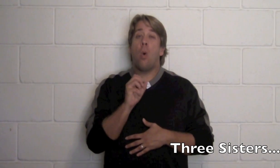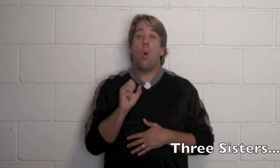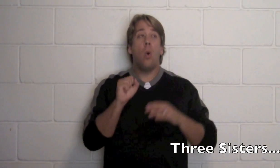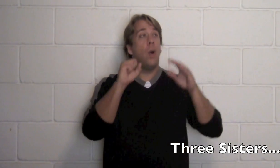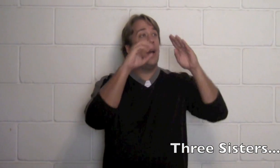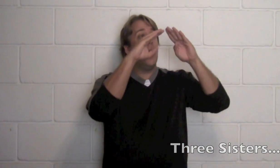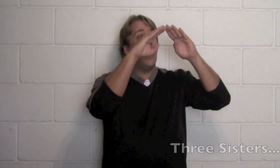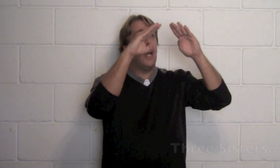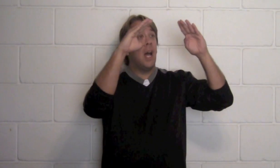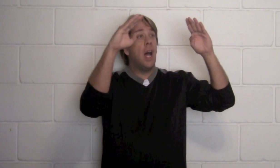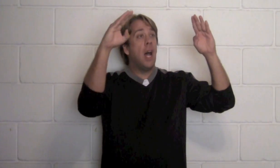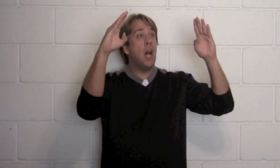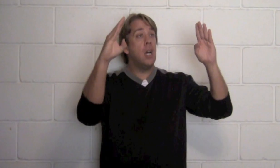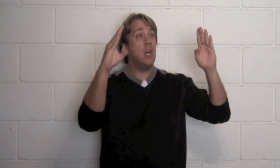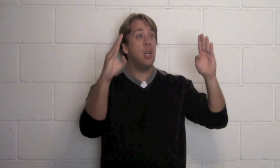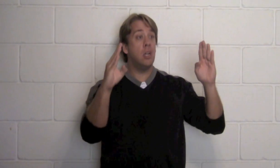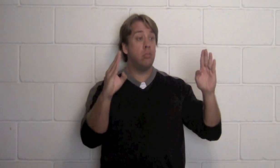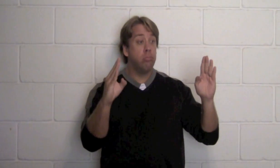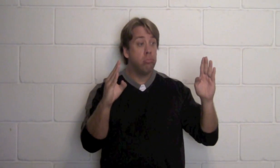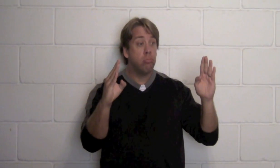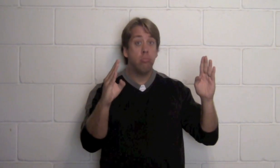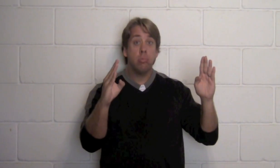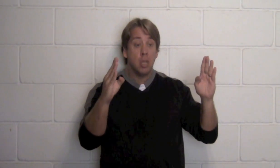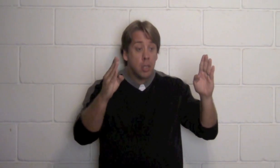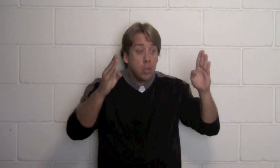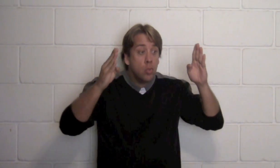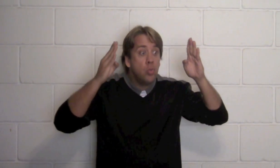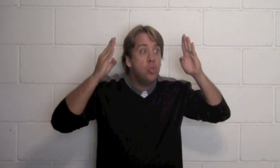In this very old house